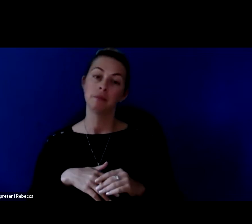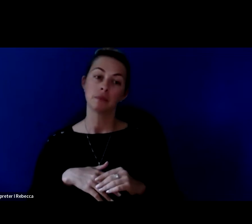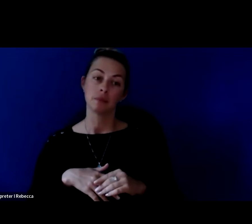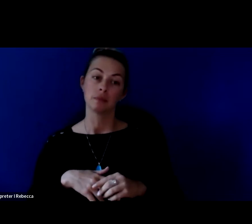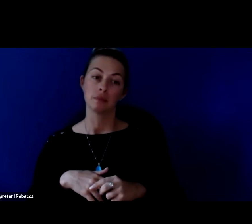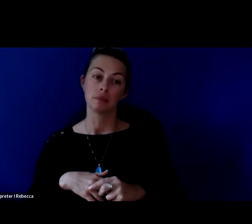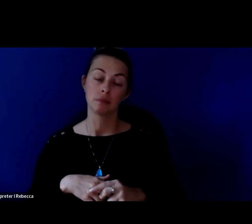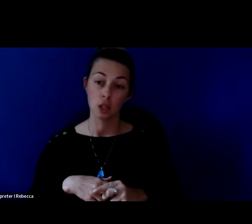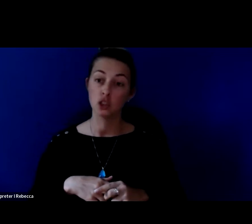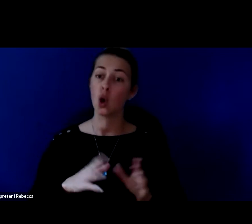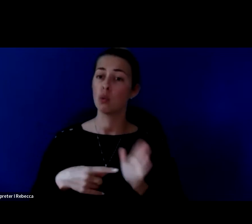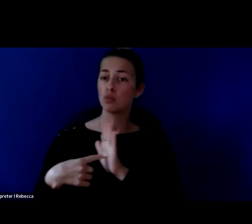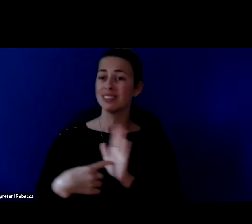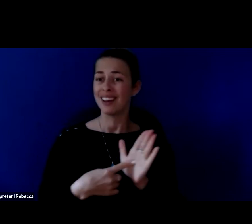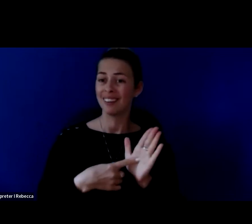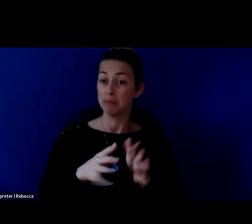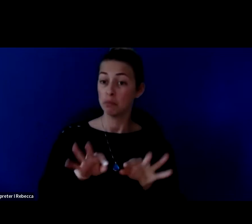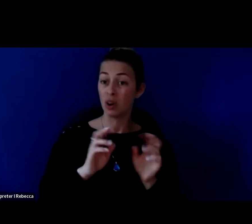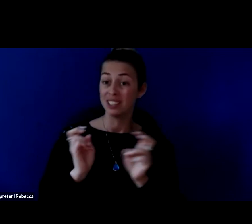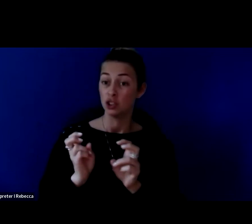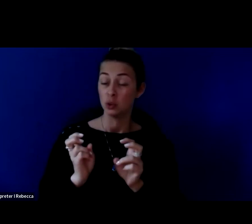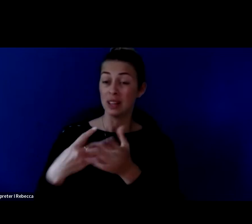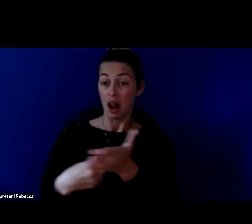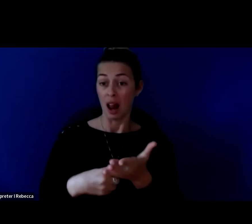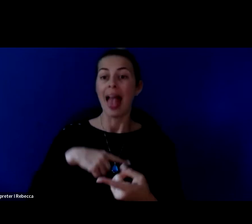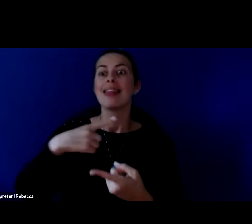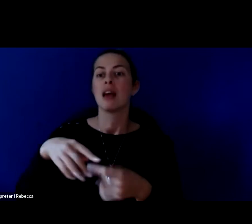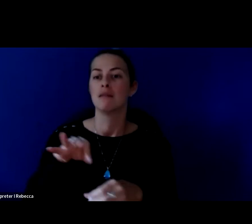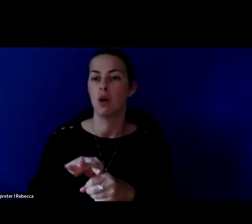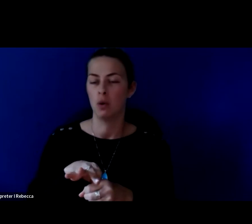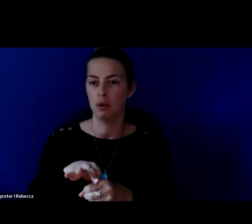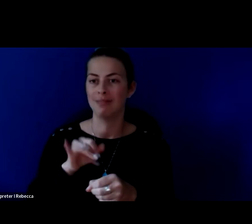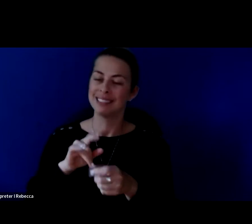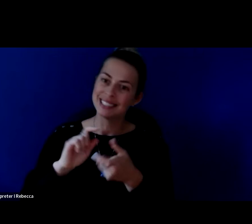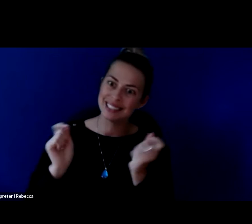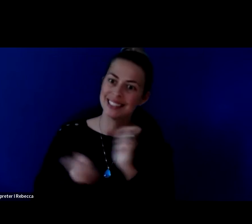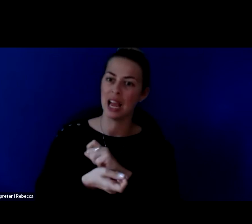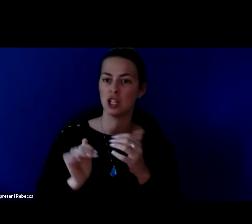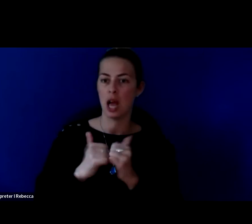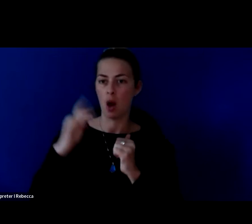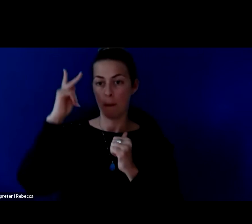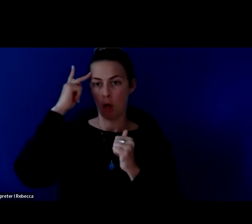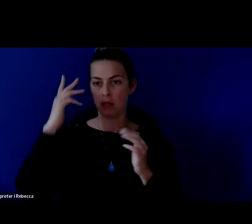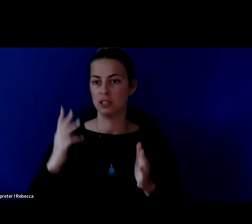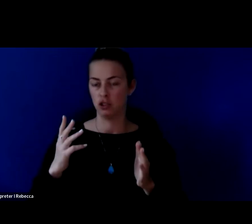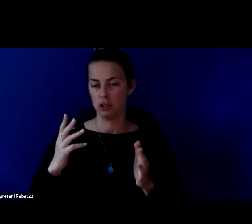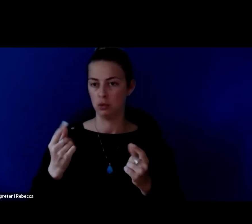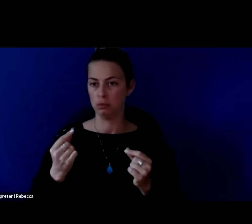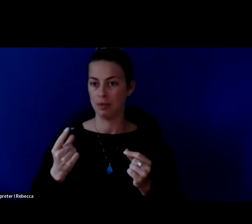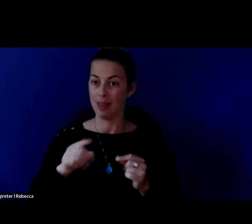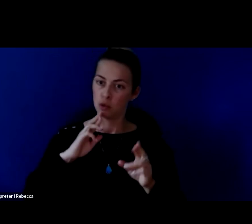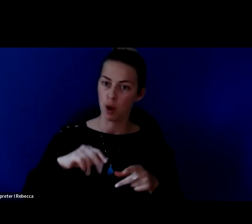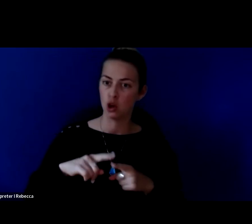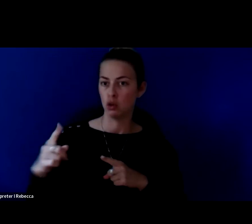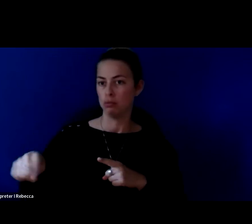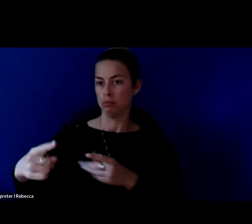voting, right? So it's not that changes. I mean, politicians and elected officials, they respond to what's being brought to them, and